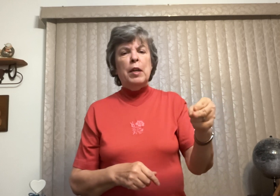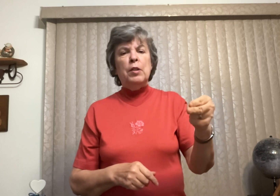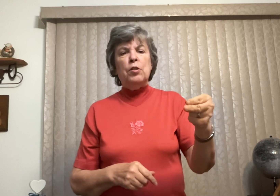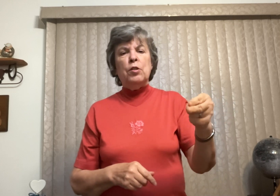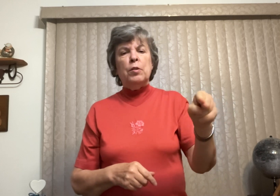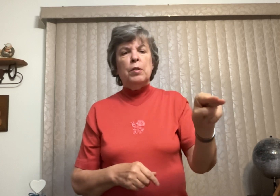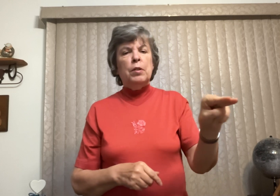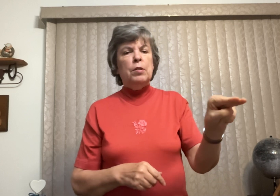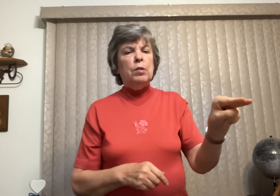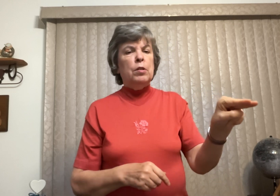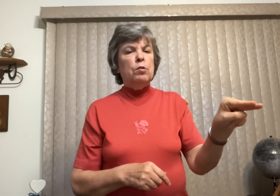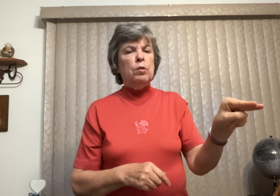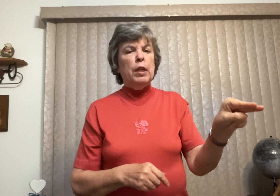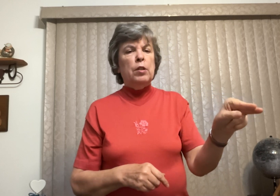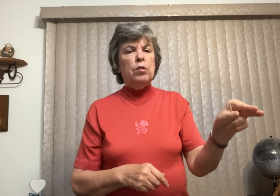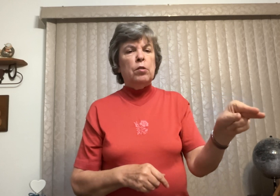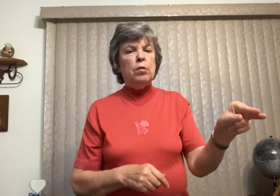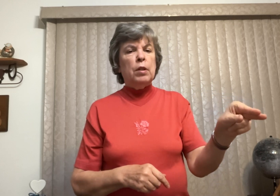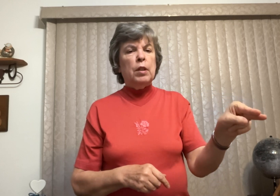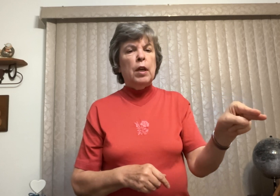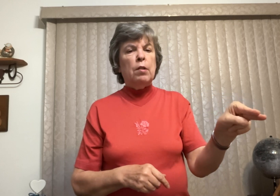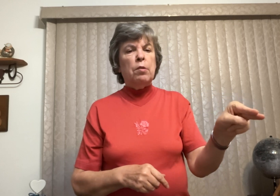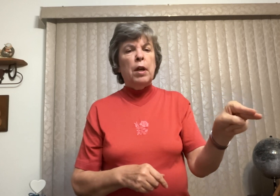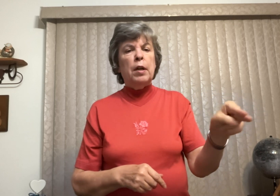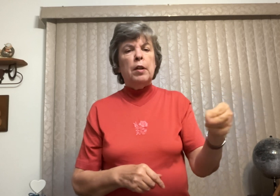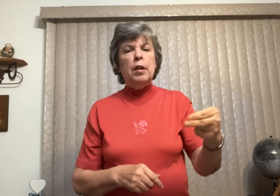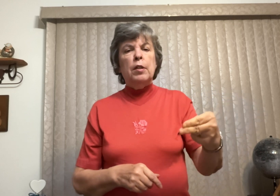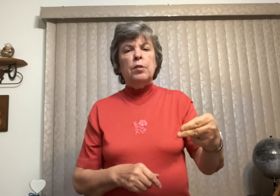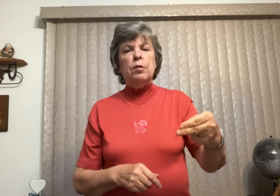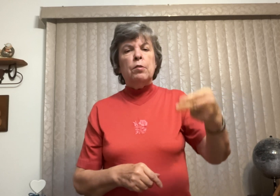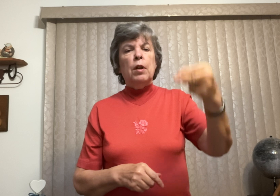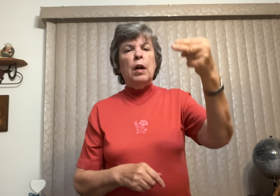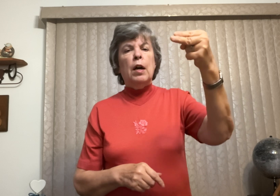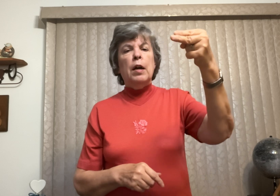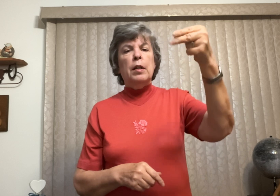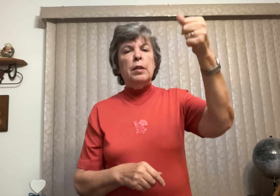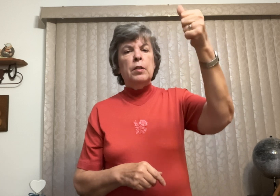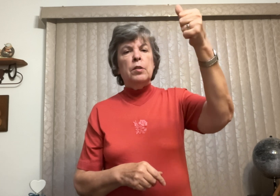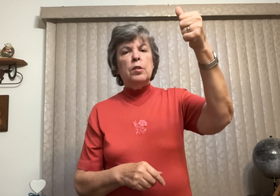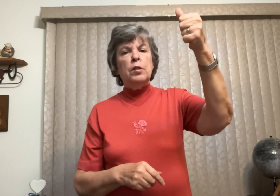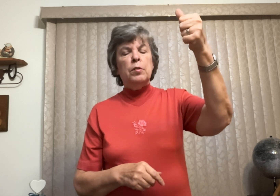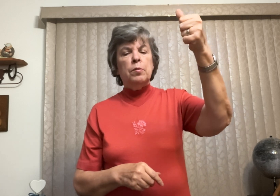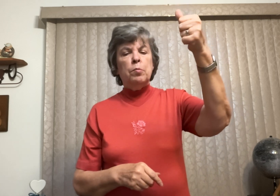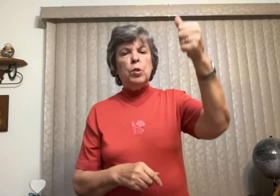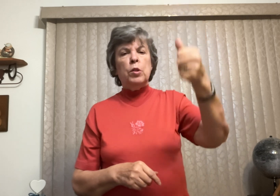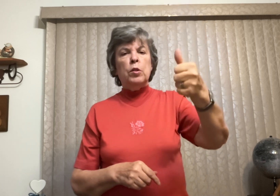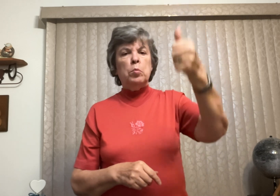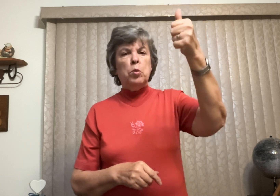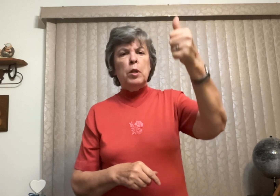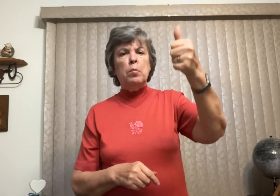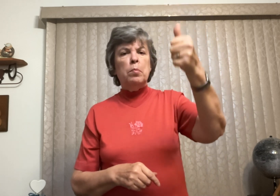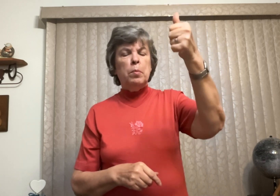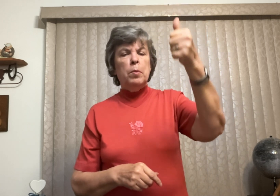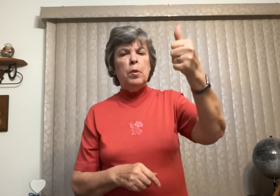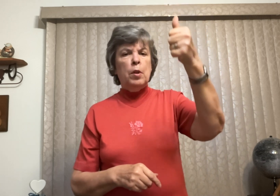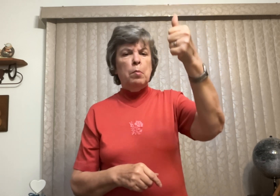H, you can do an H like that or that. So highest, put the supreme thumb on